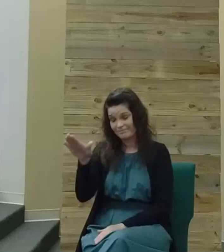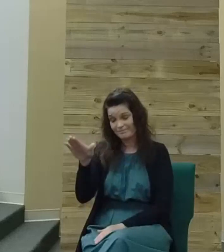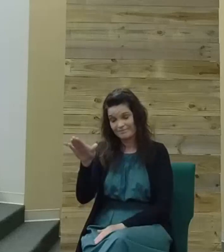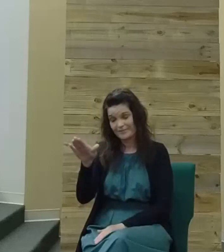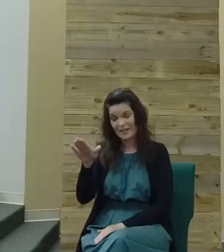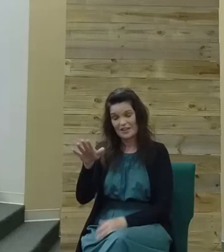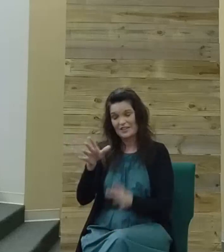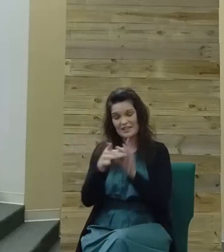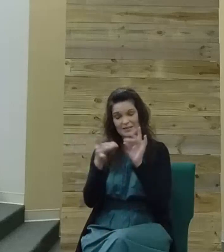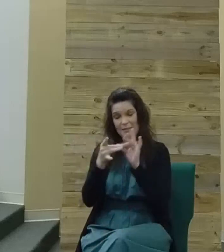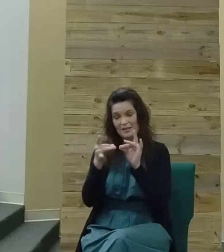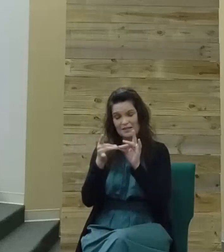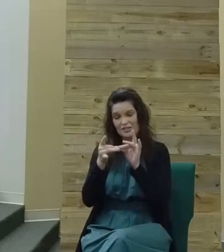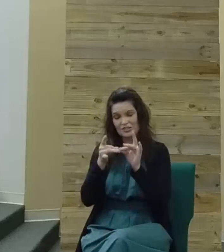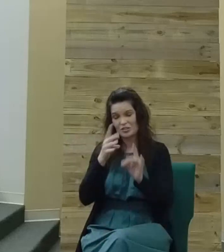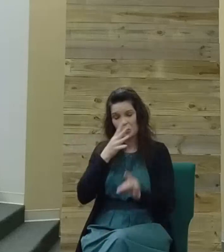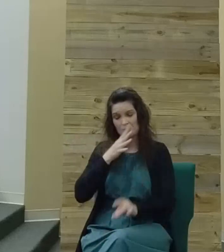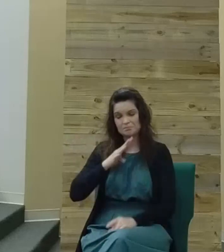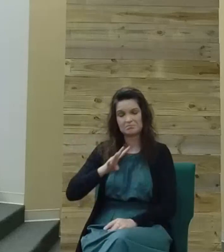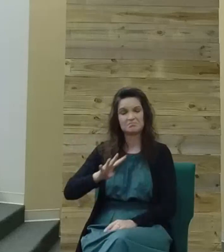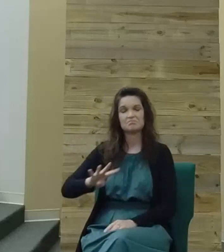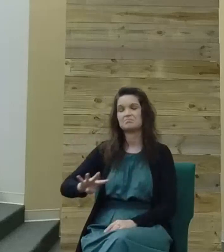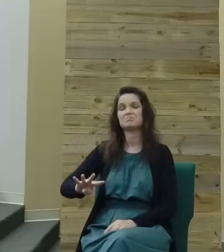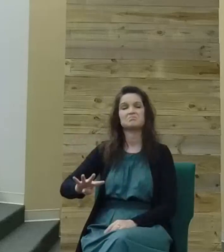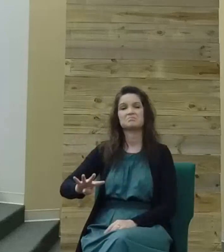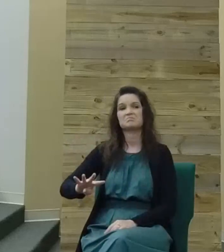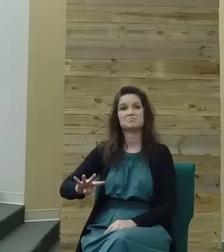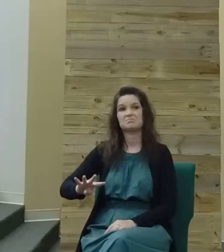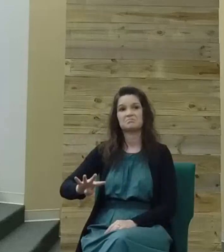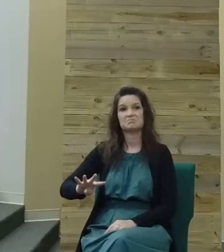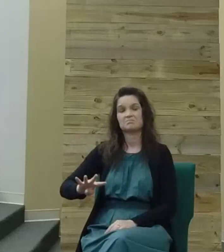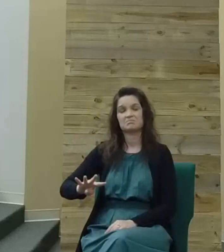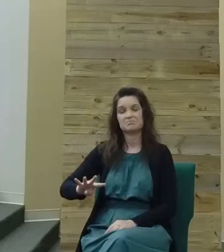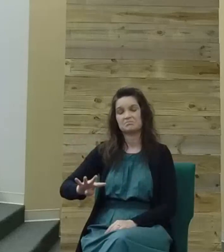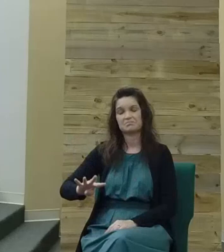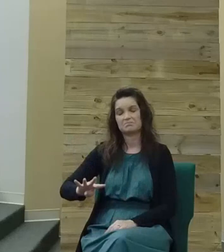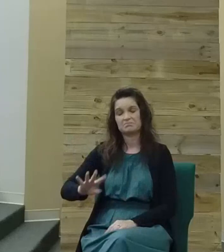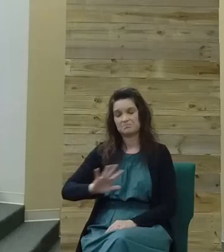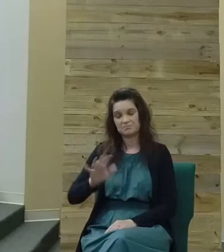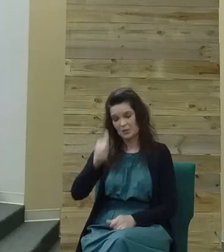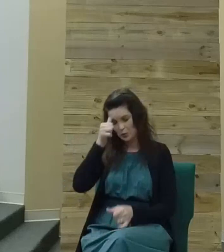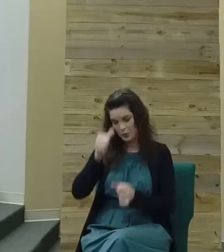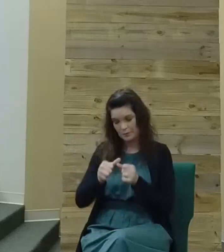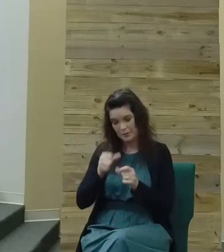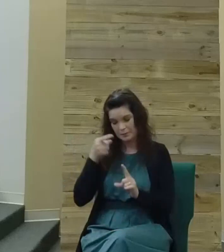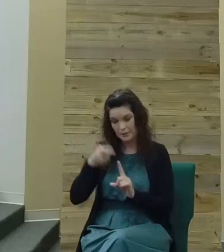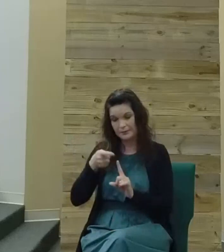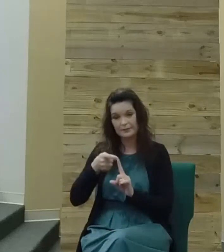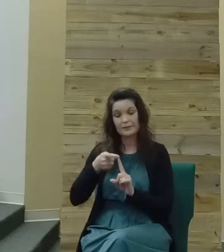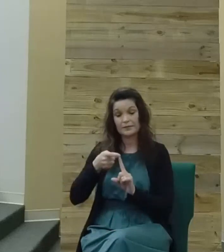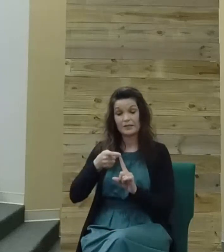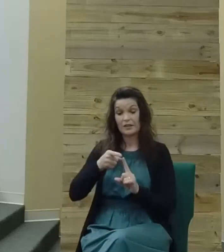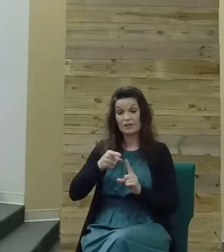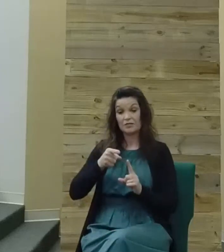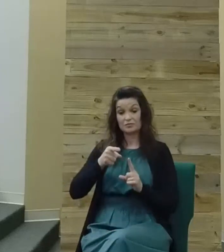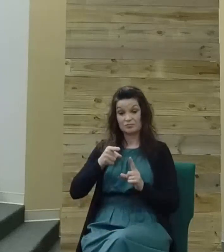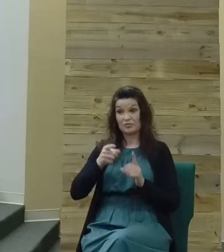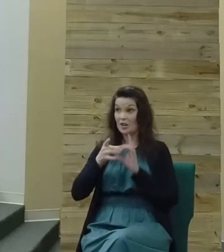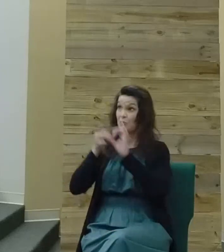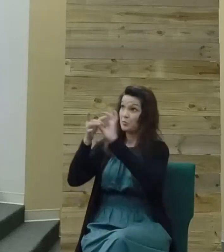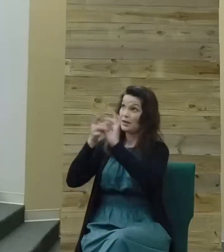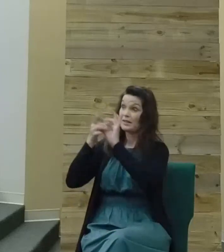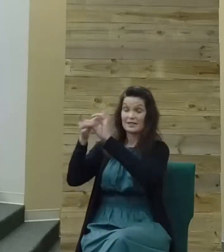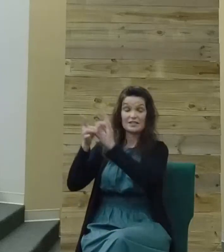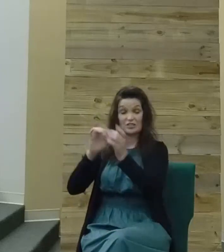Don't take the message of God's grace in vain today. Remember that reconciliation changes